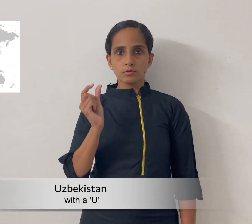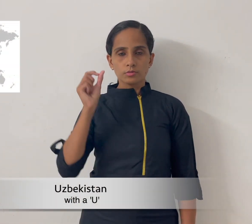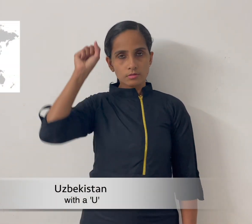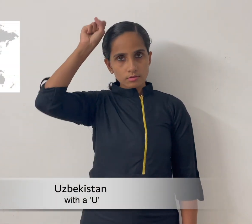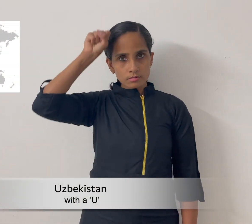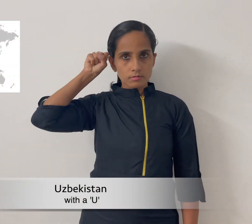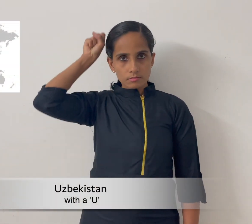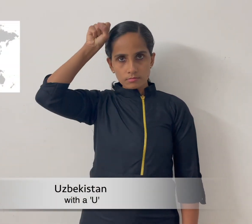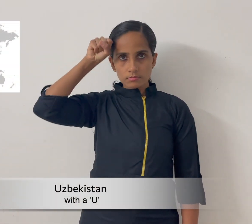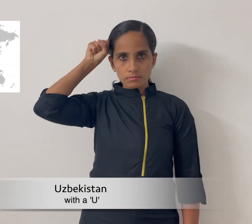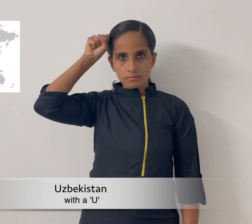Uzbekistan,